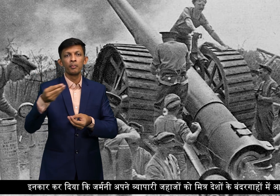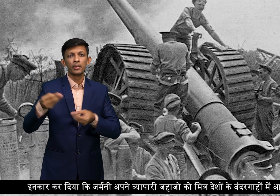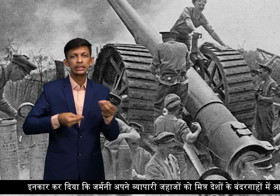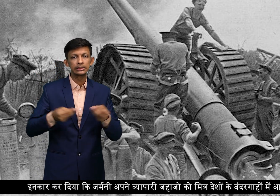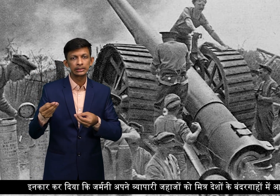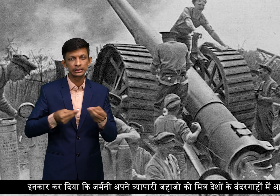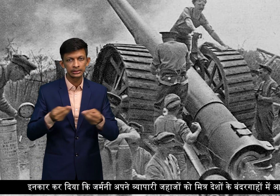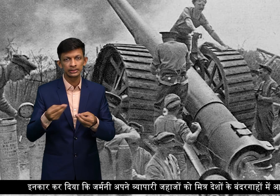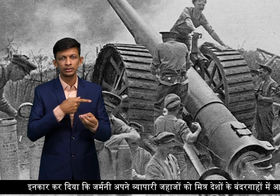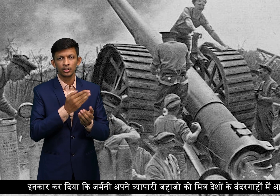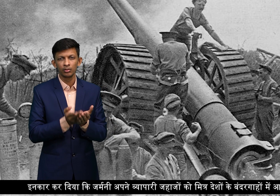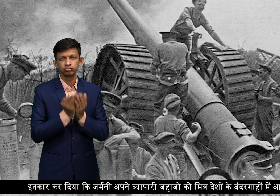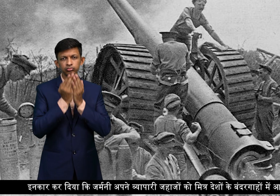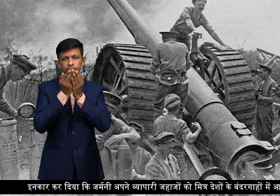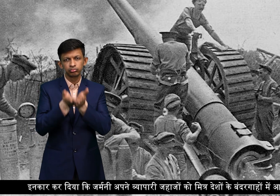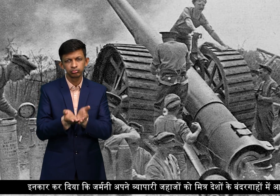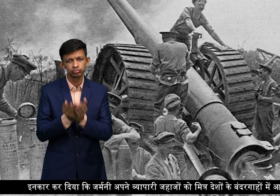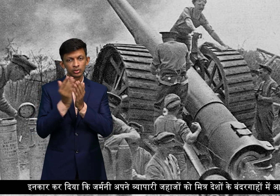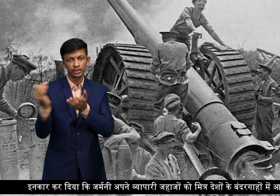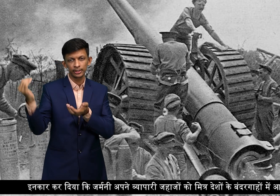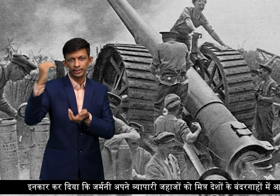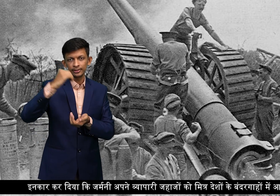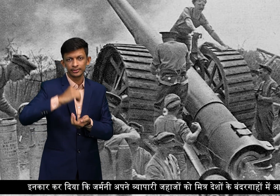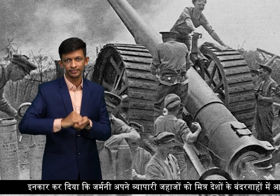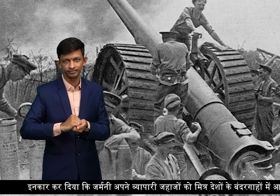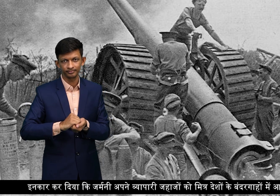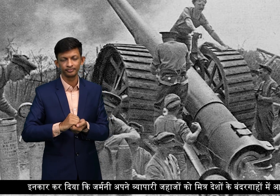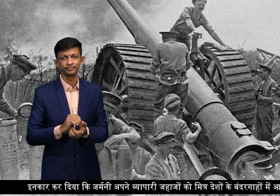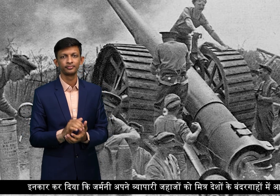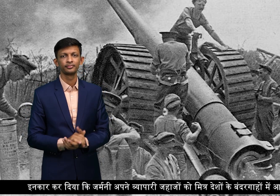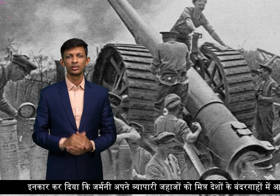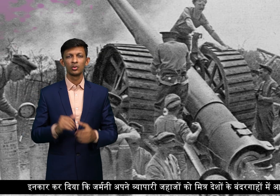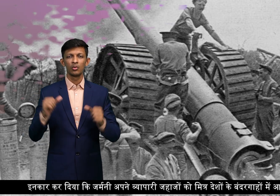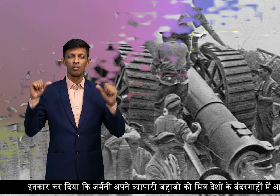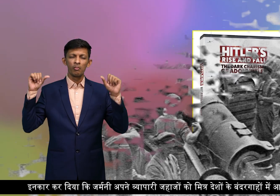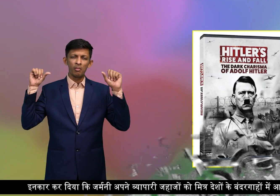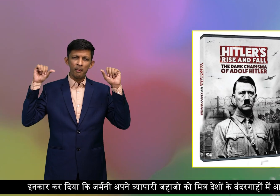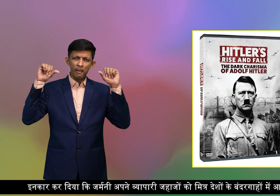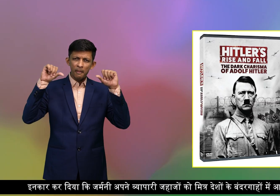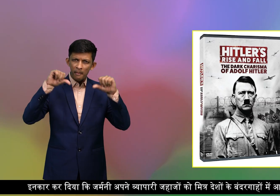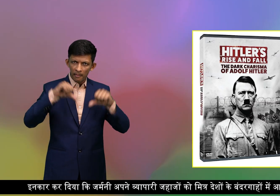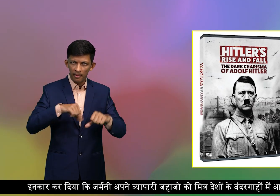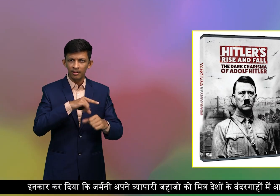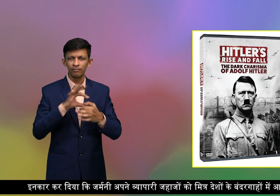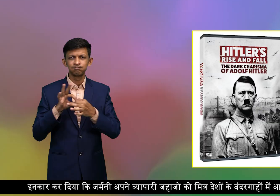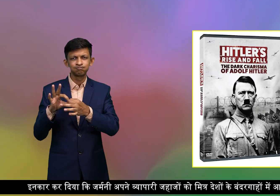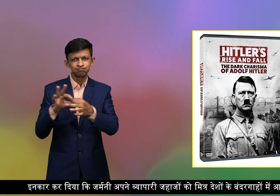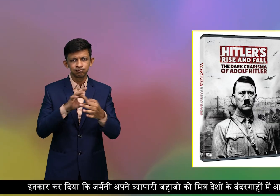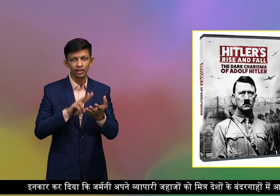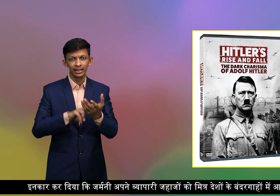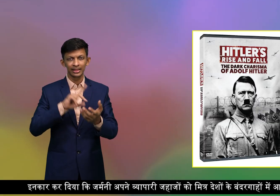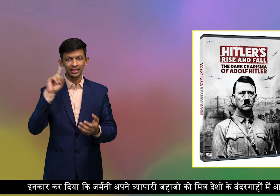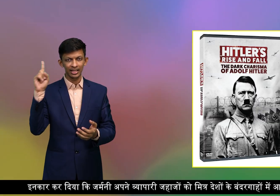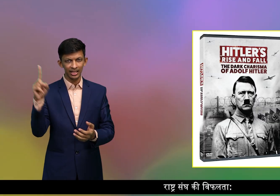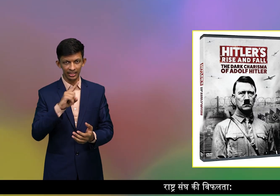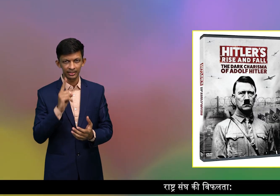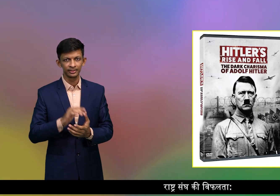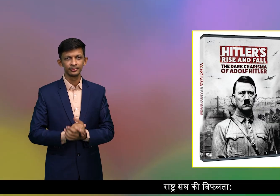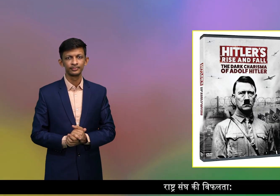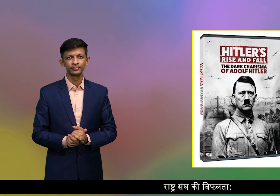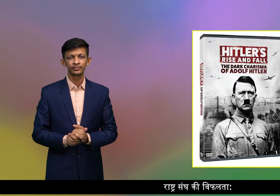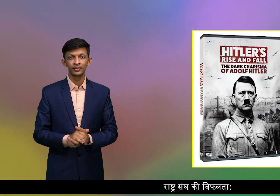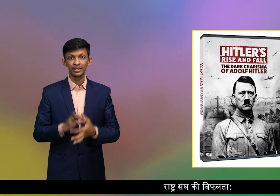its merchants' ships to Allied ports. Failure of the League of Nations.